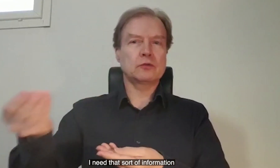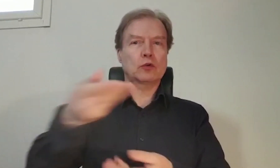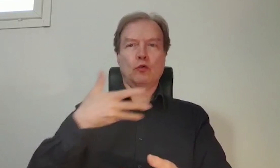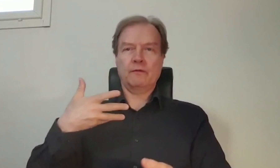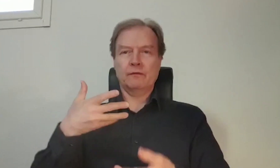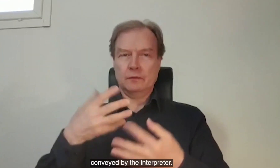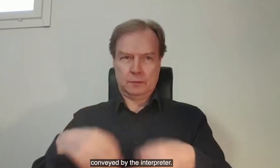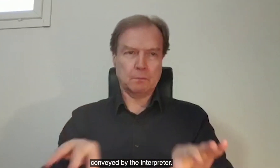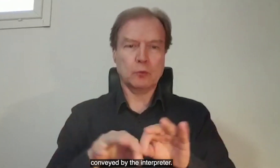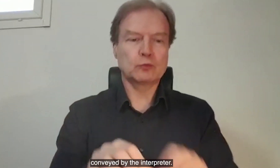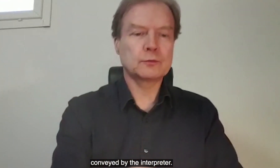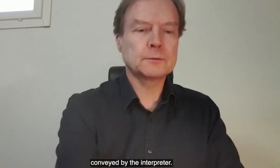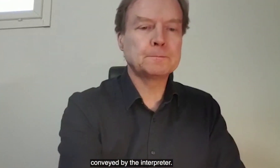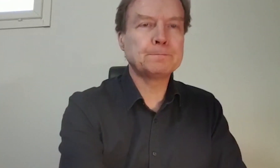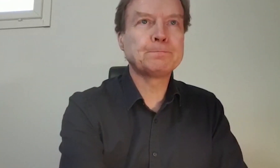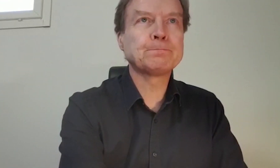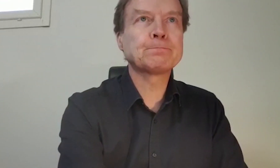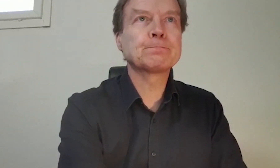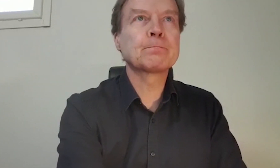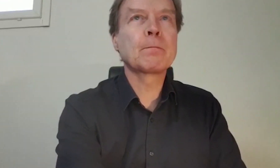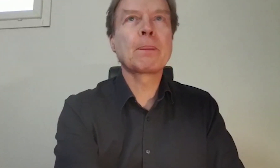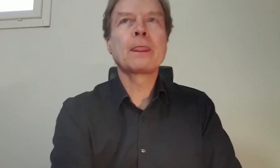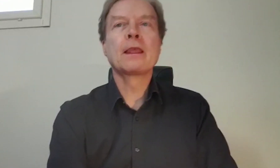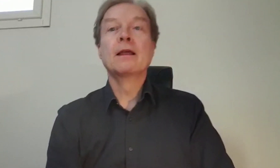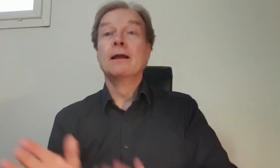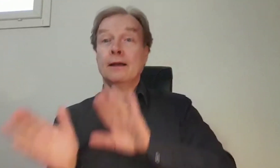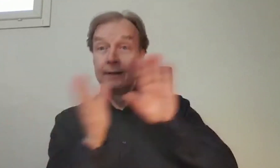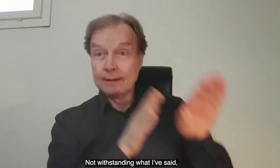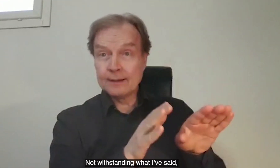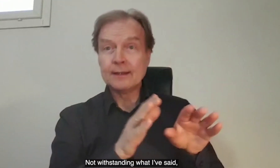of information conveyed by the interpreter.